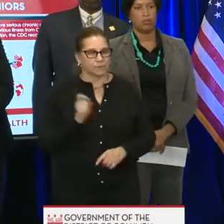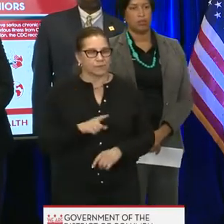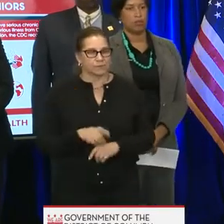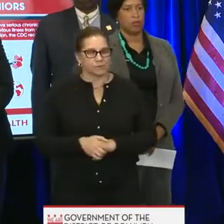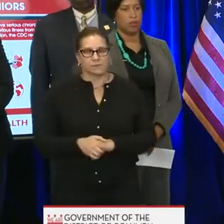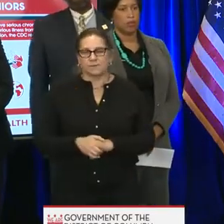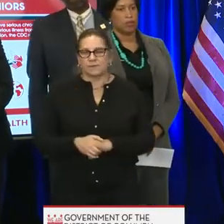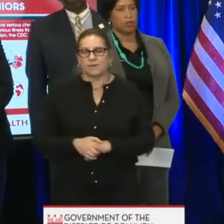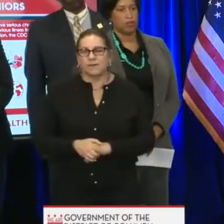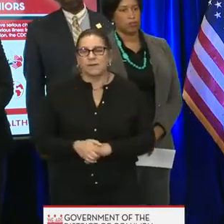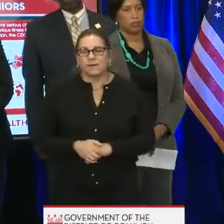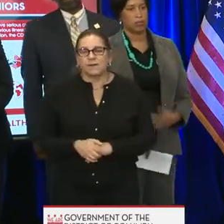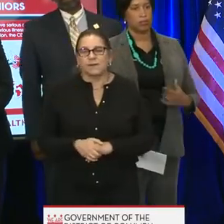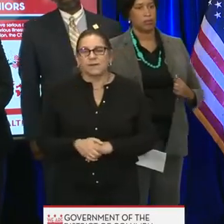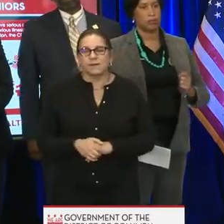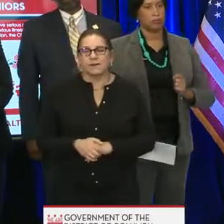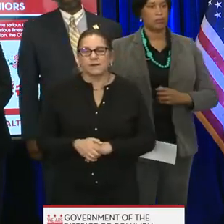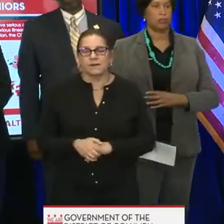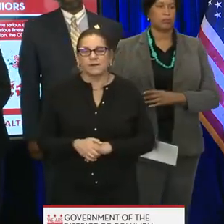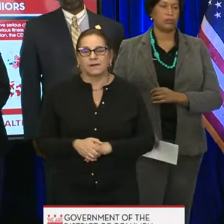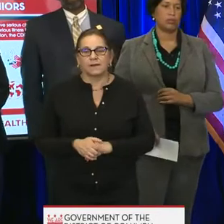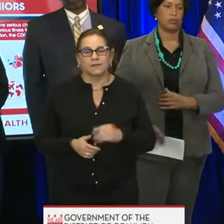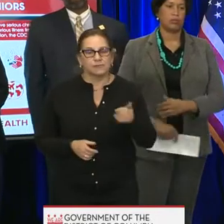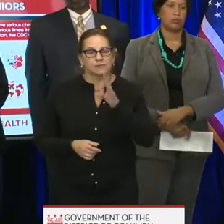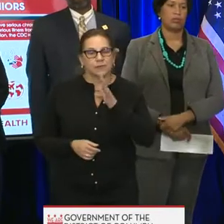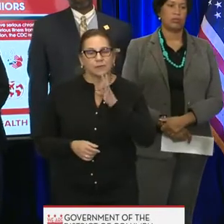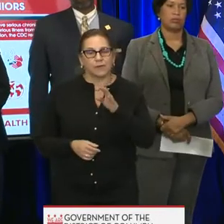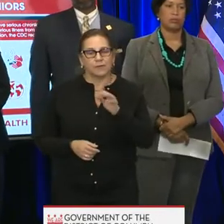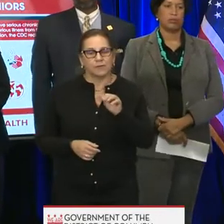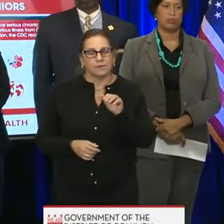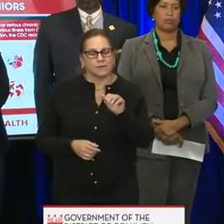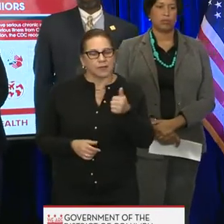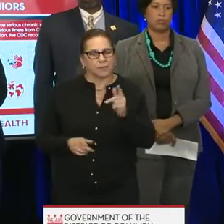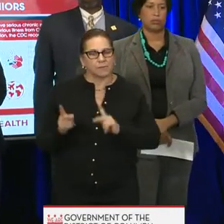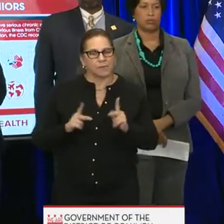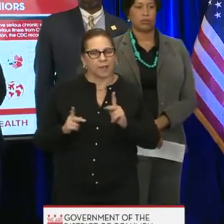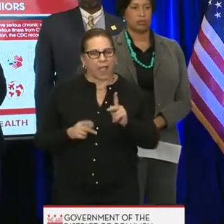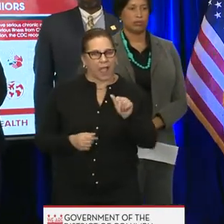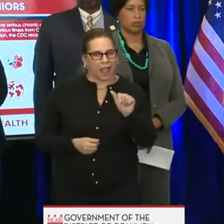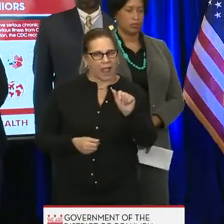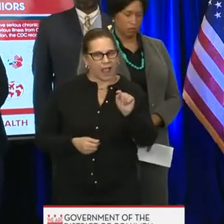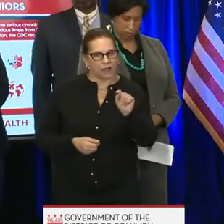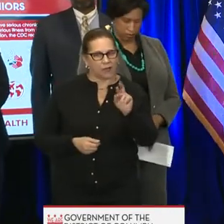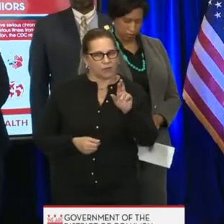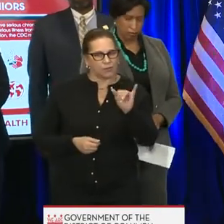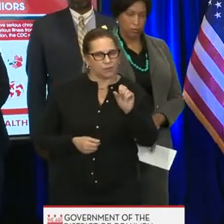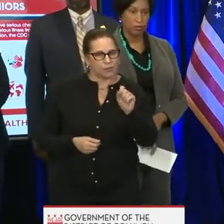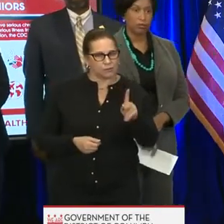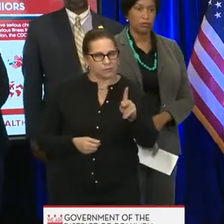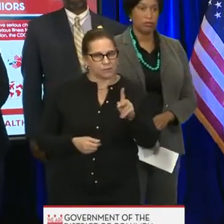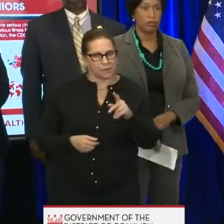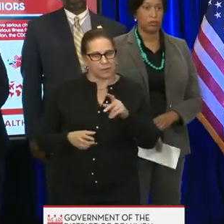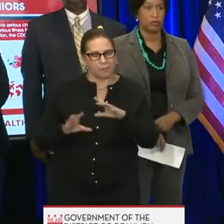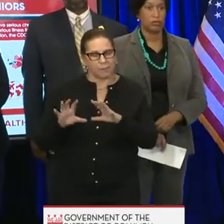When you say no more than 10 people from at-risk populations, what's considered an at-risk population? Individuals over 60, individuals with